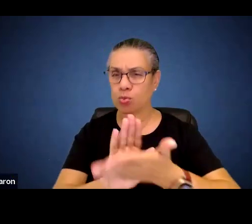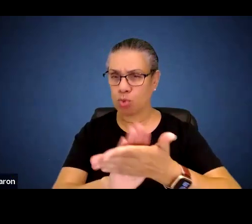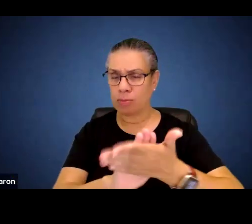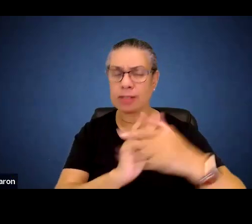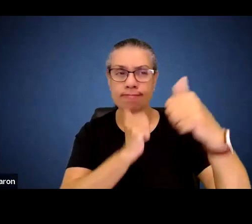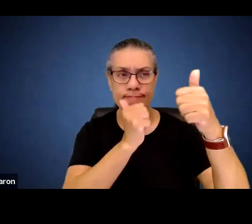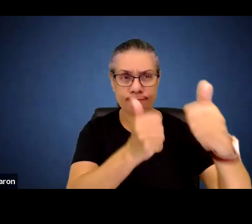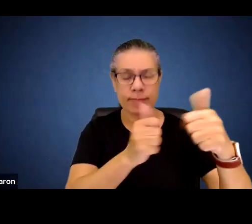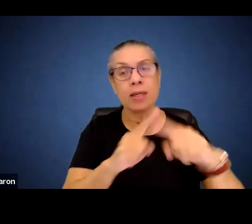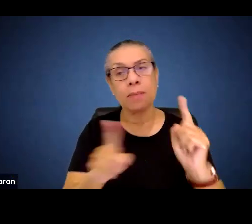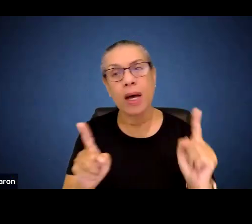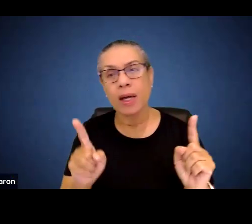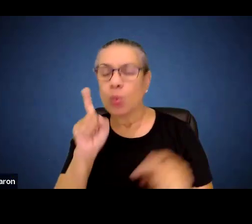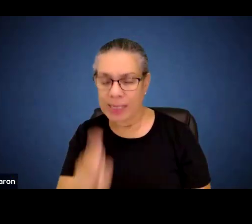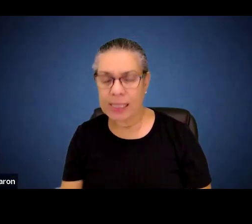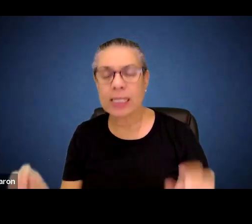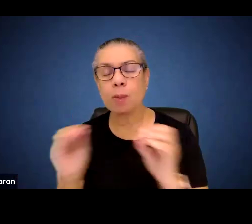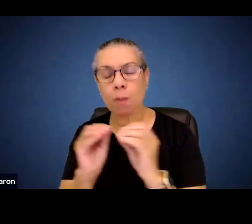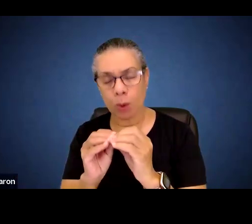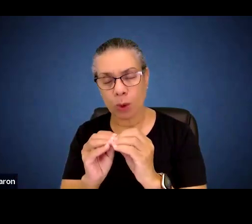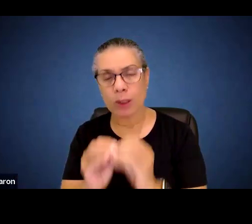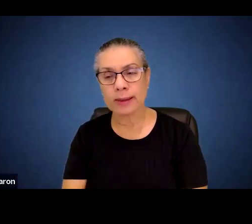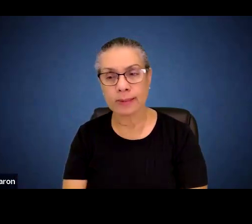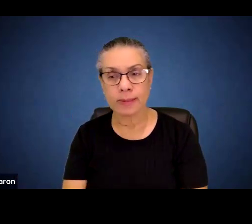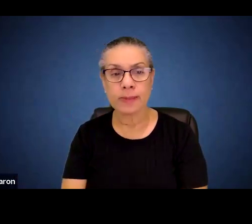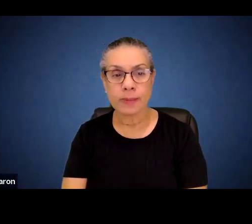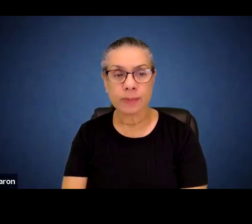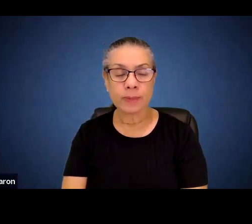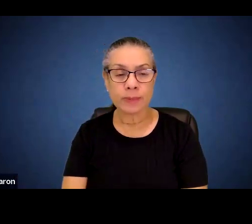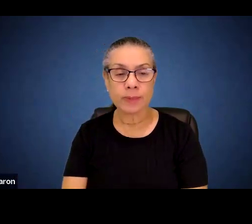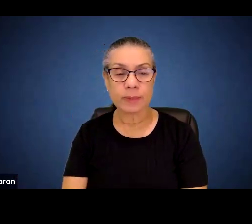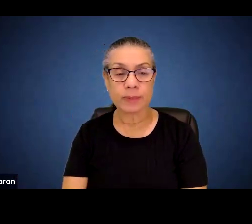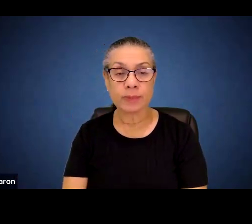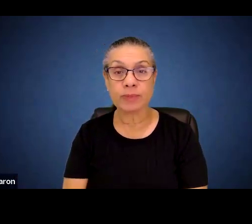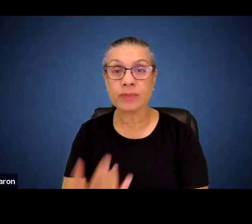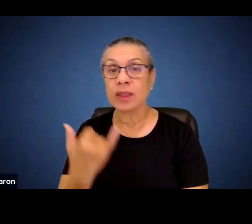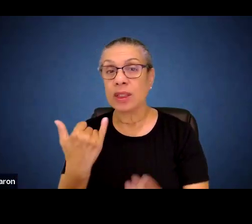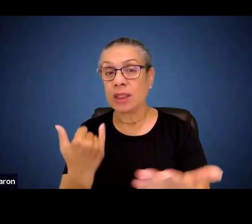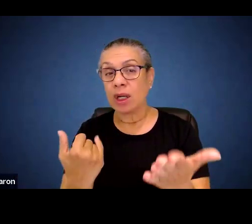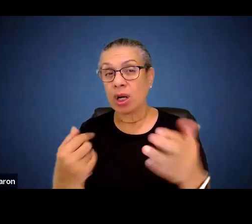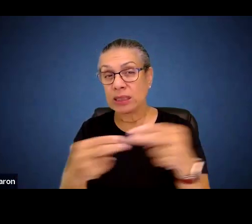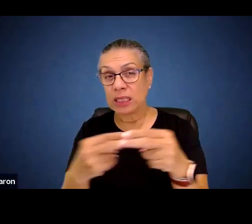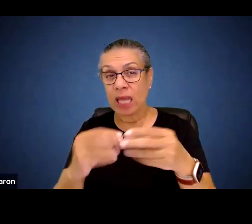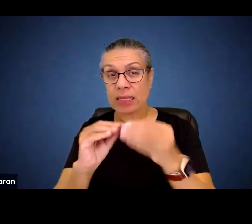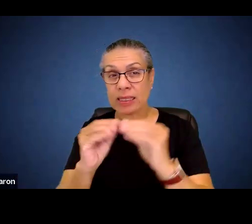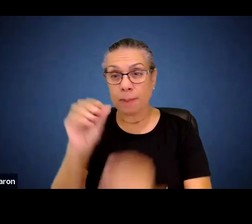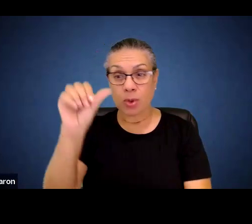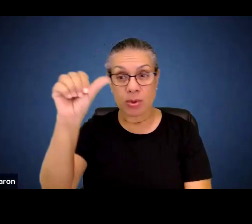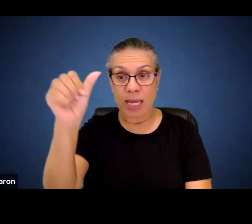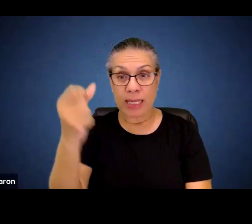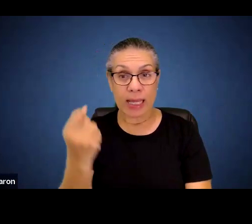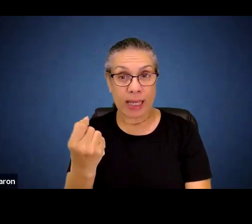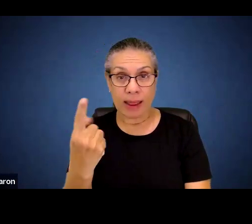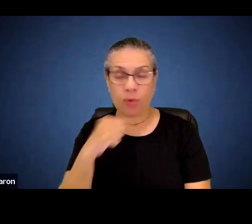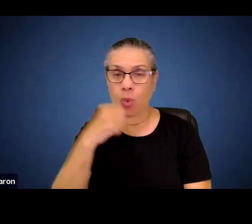more progress is clearly needed. We won't dive into the details on slides 10 and 11 now,